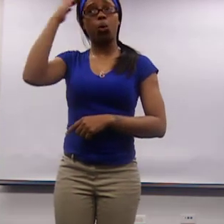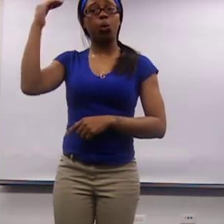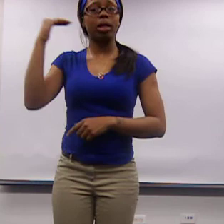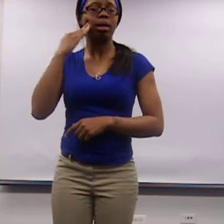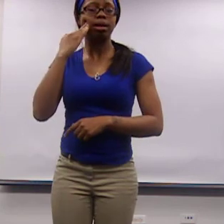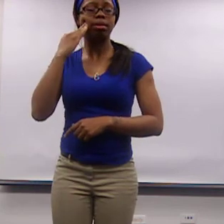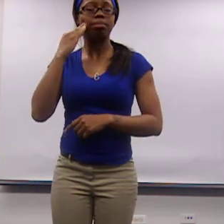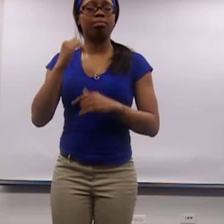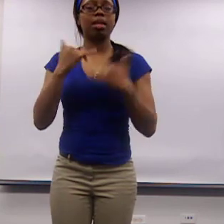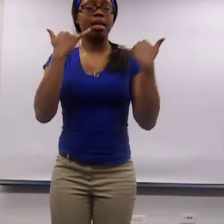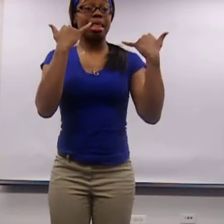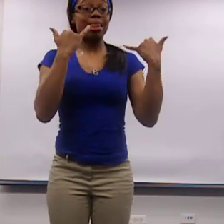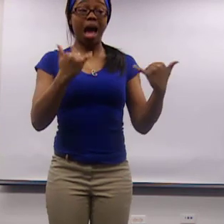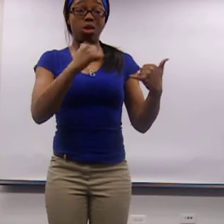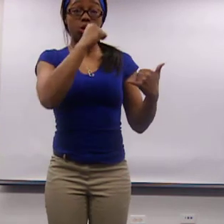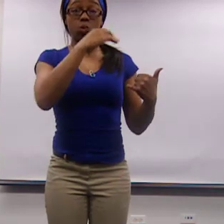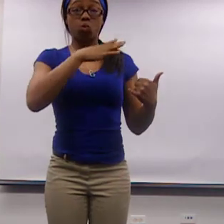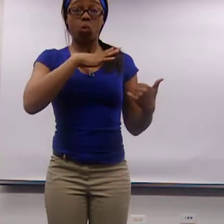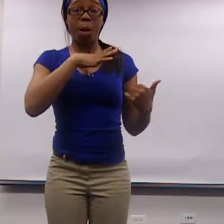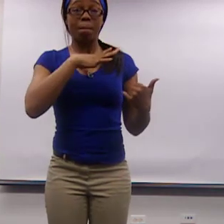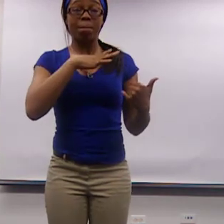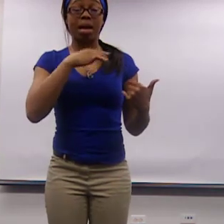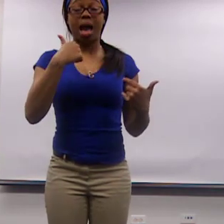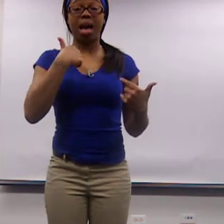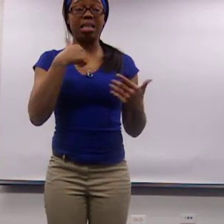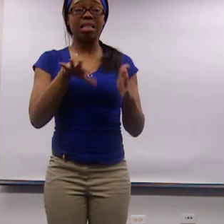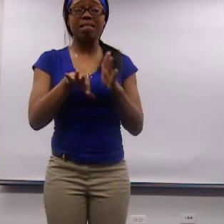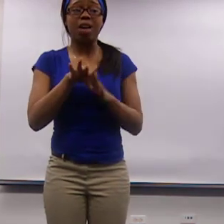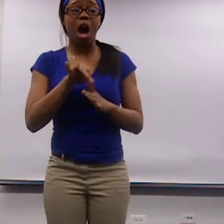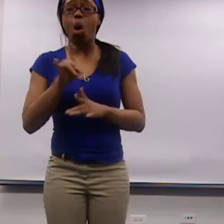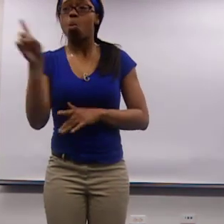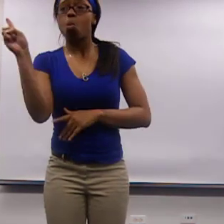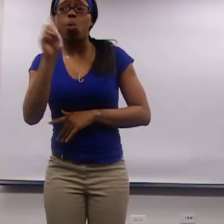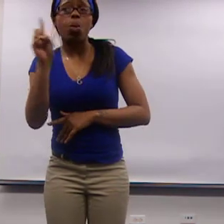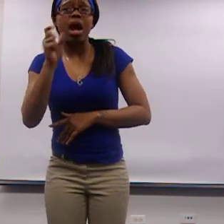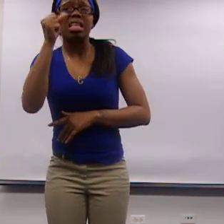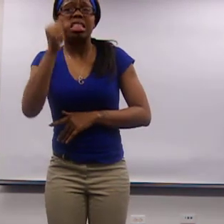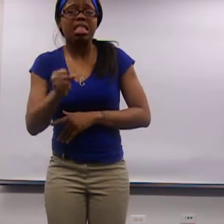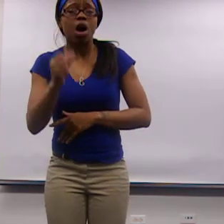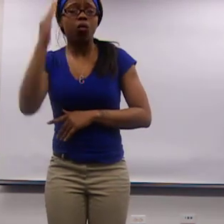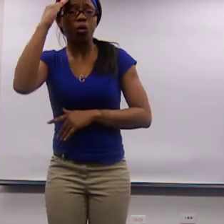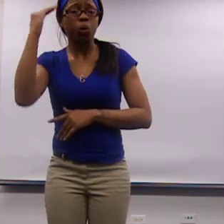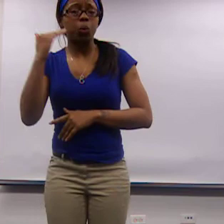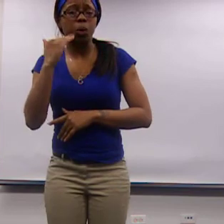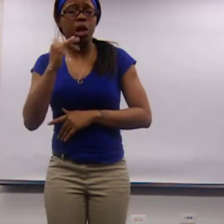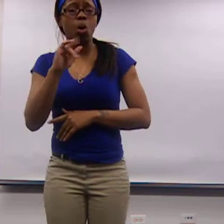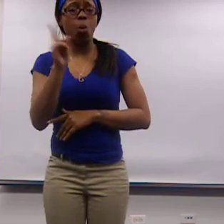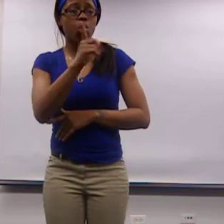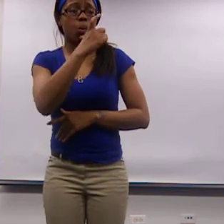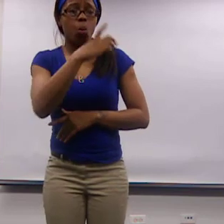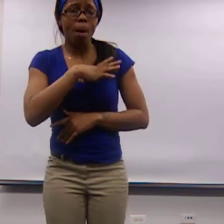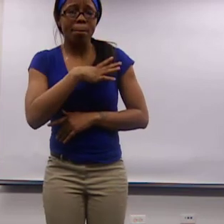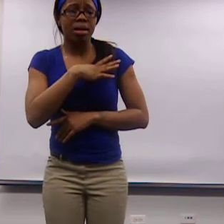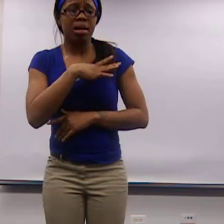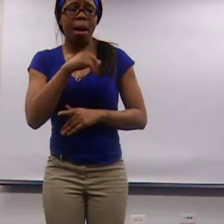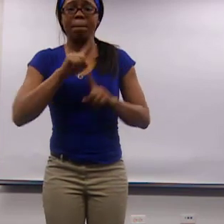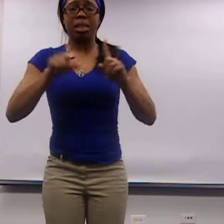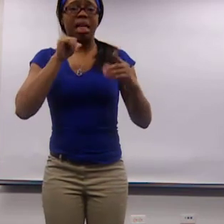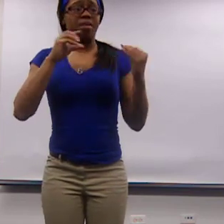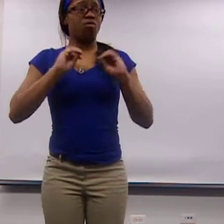Now, this lady has to find out where in South Korea this woman is. She has no idea. Obviously, she's